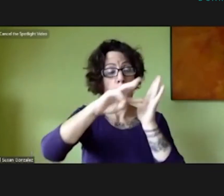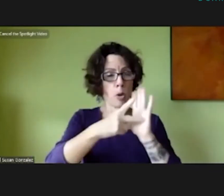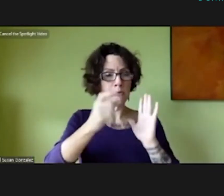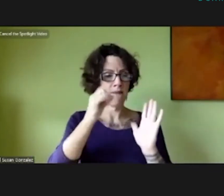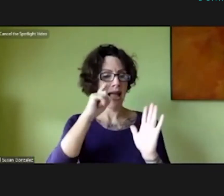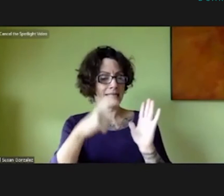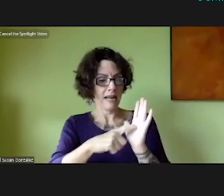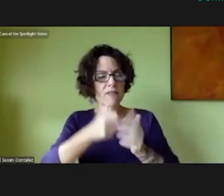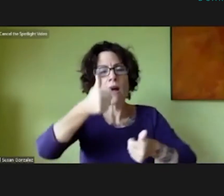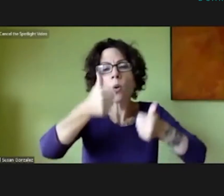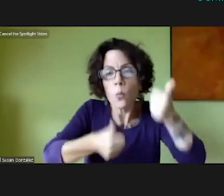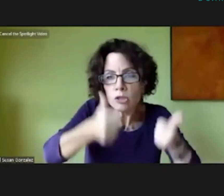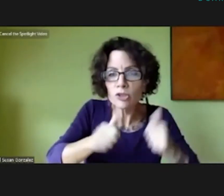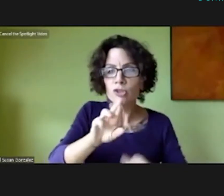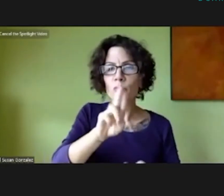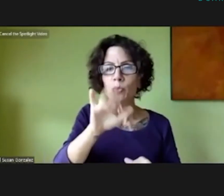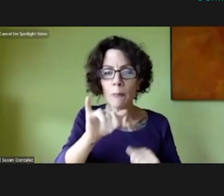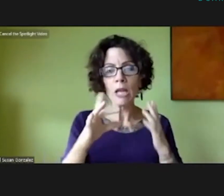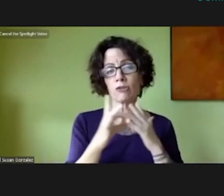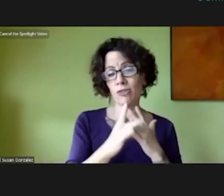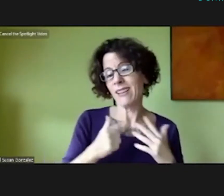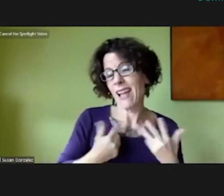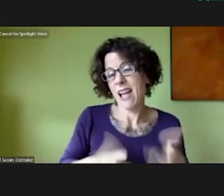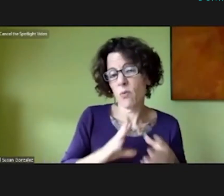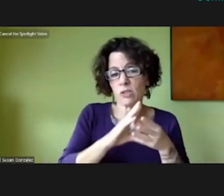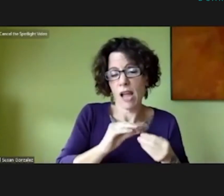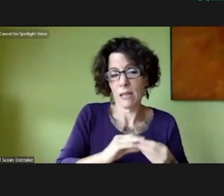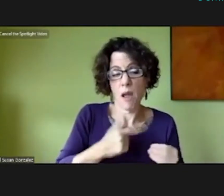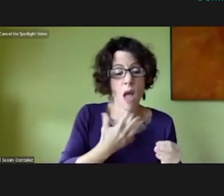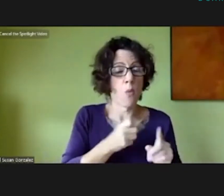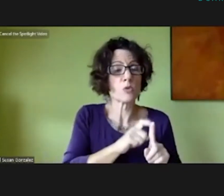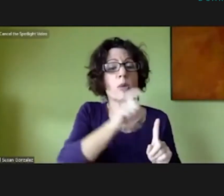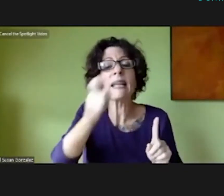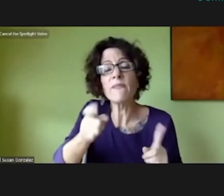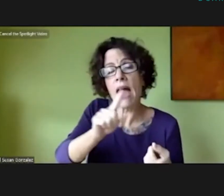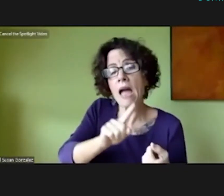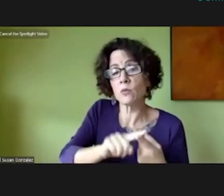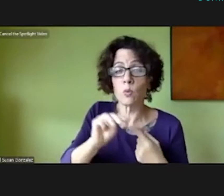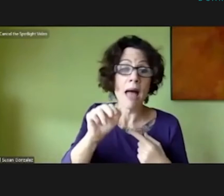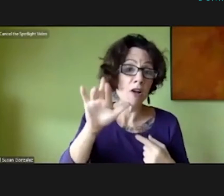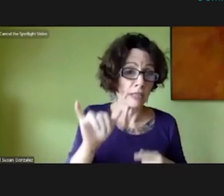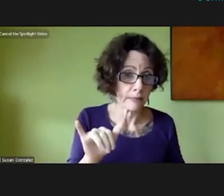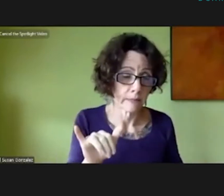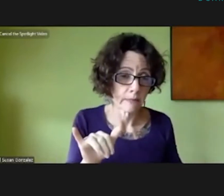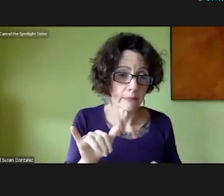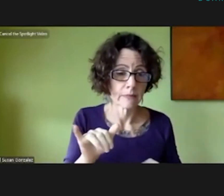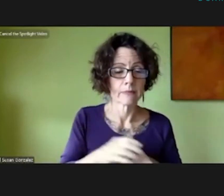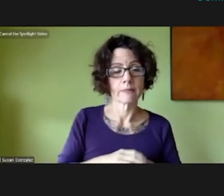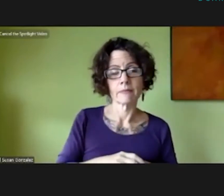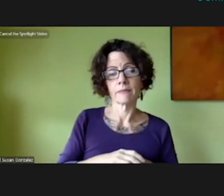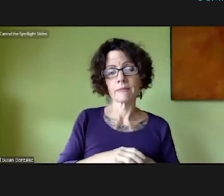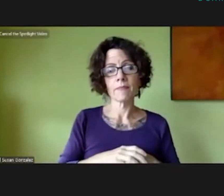about that specific ring. So taking a photograph of it is really beneficial for the purposes of recognizing which